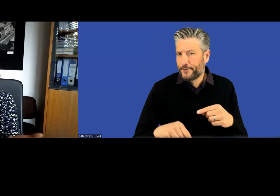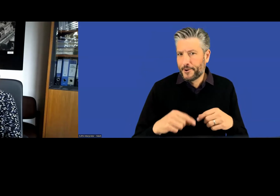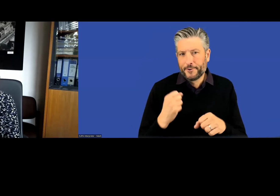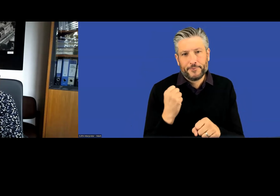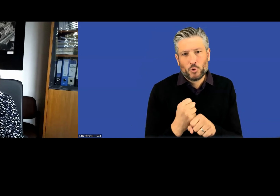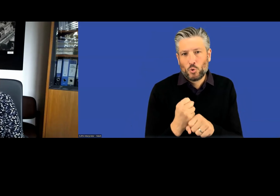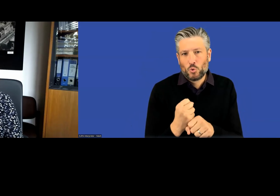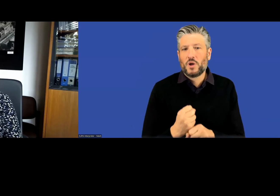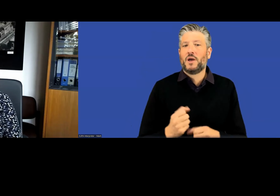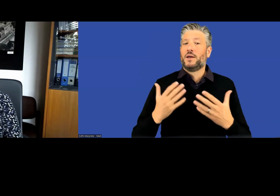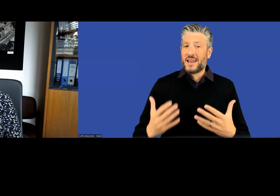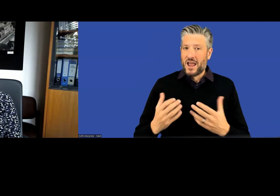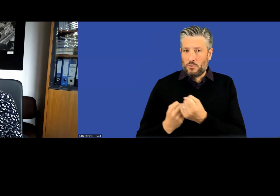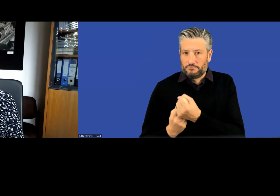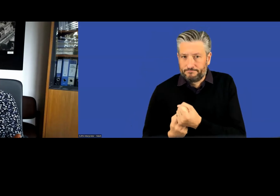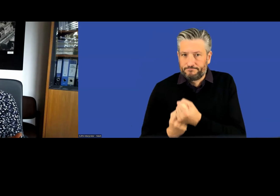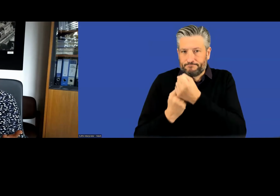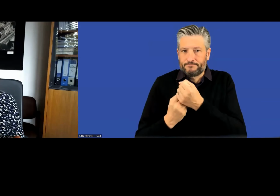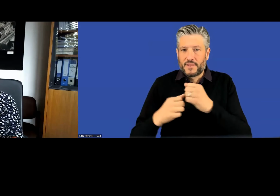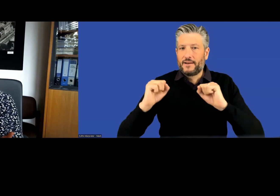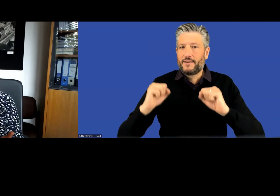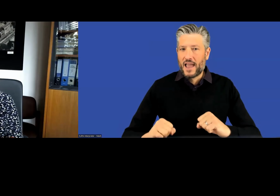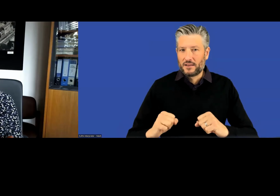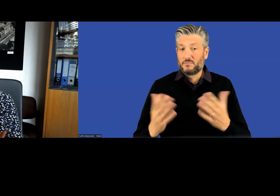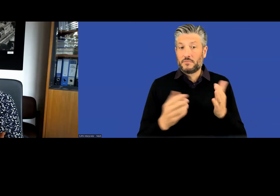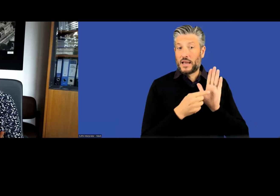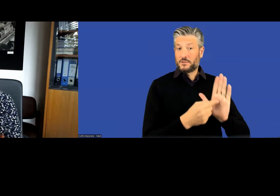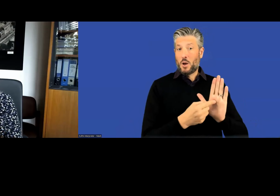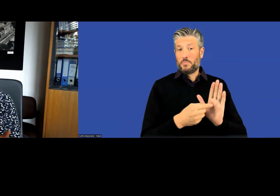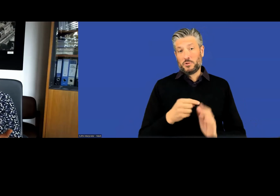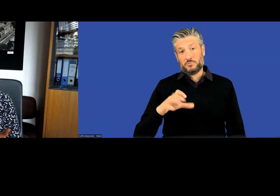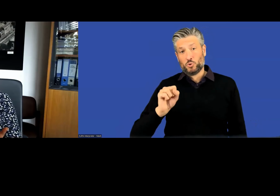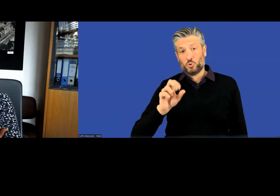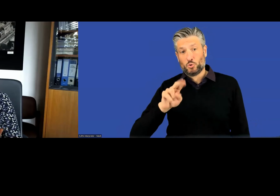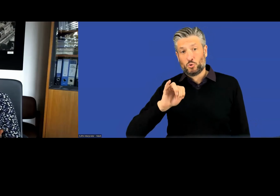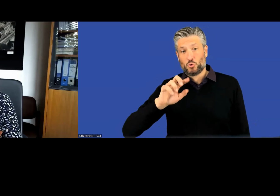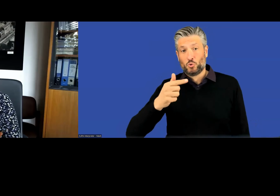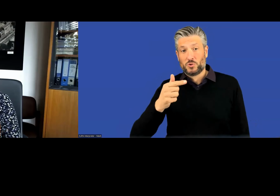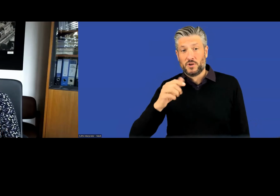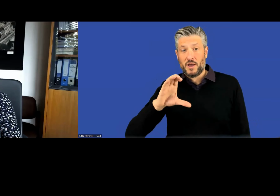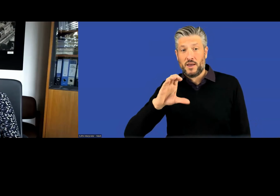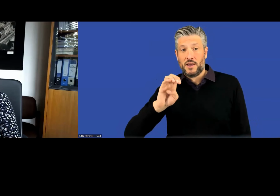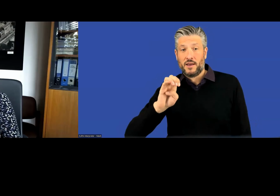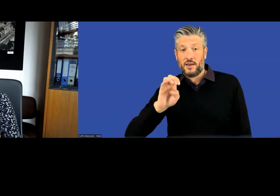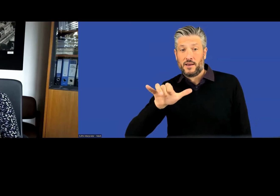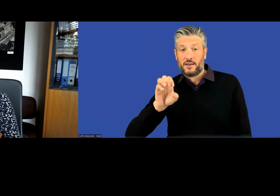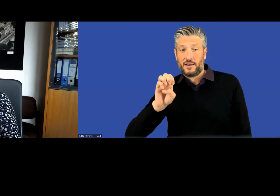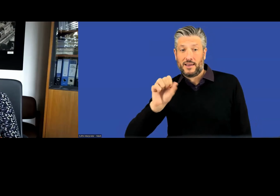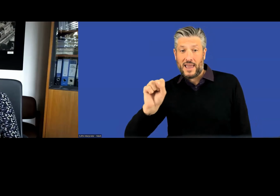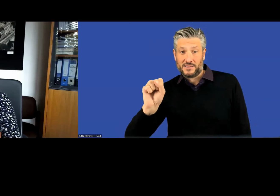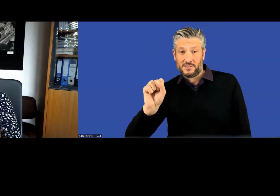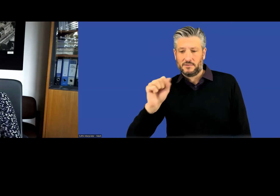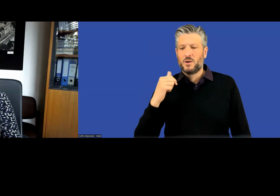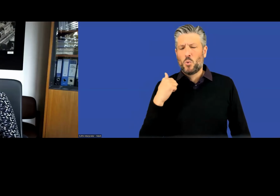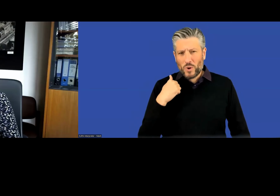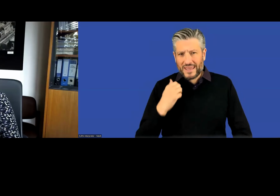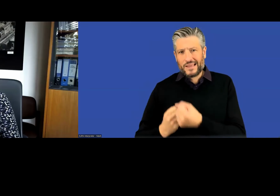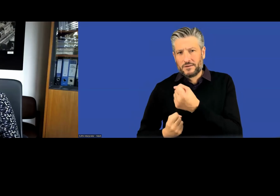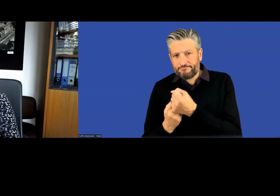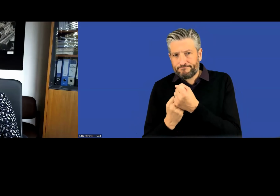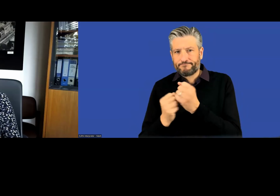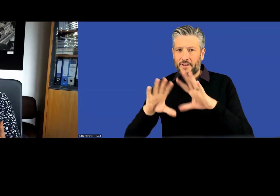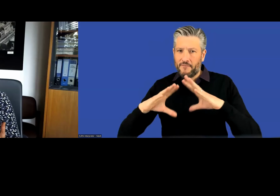project was a great example of that. But really the skills and digital skills, empowering citizens to fight marginalization and